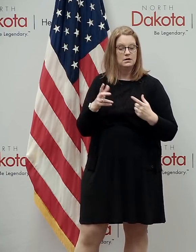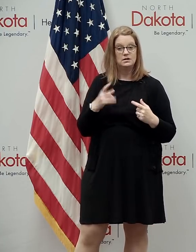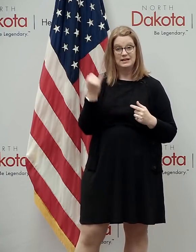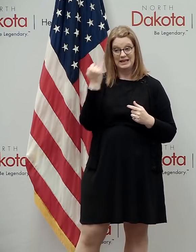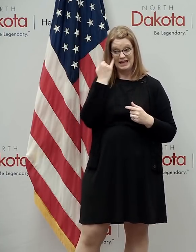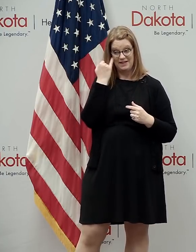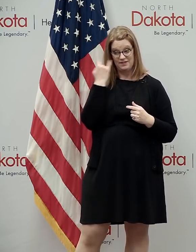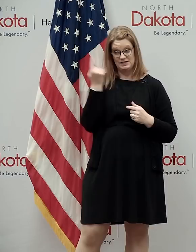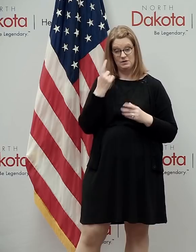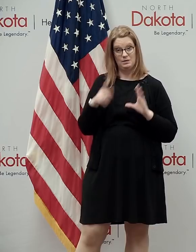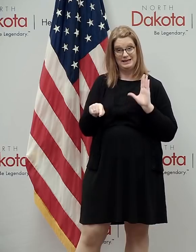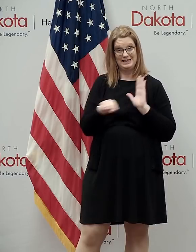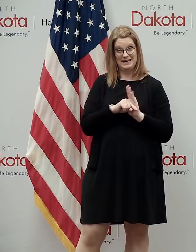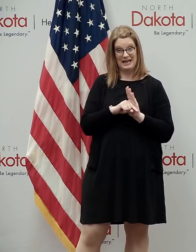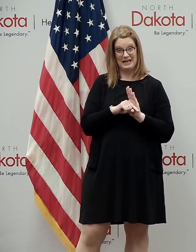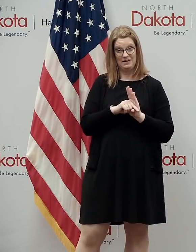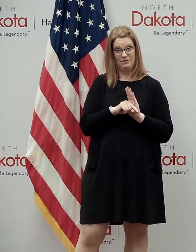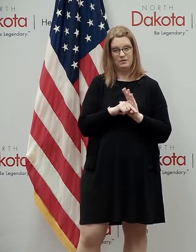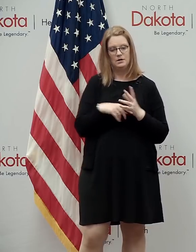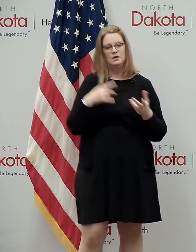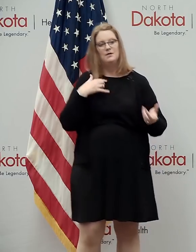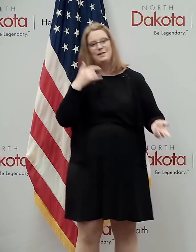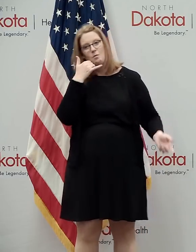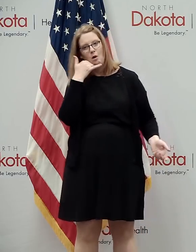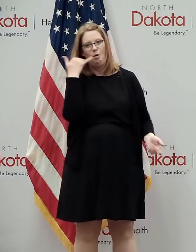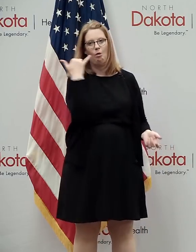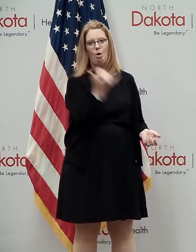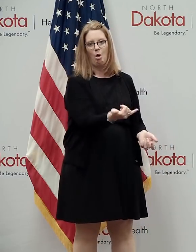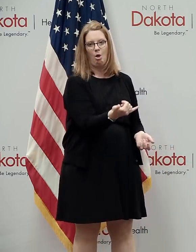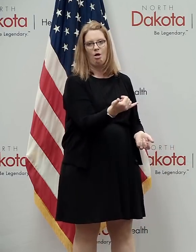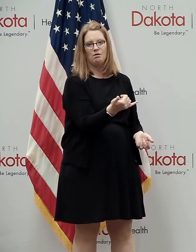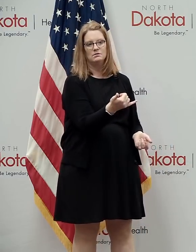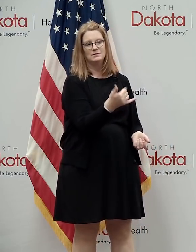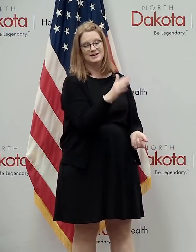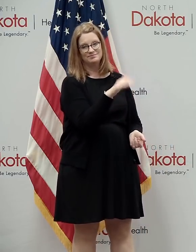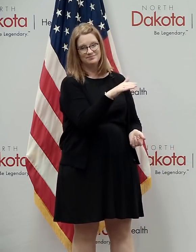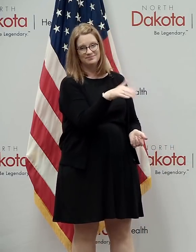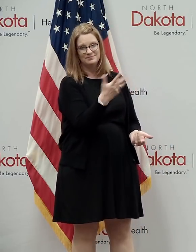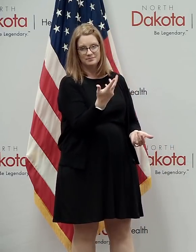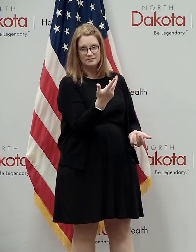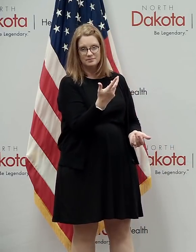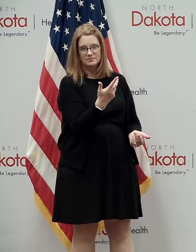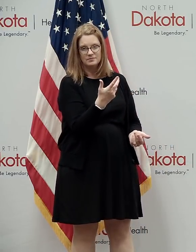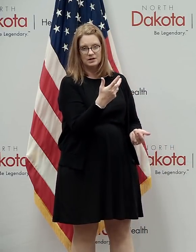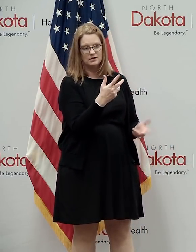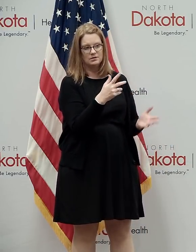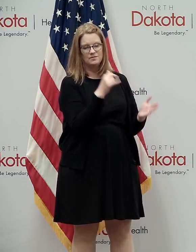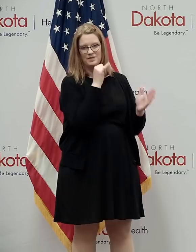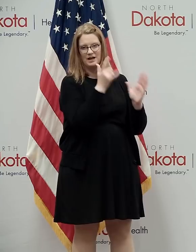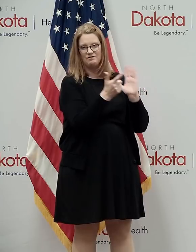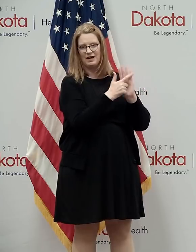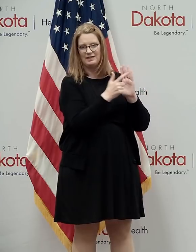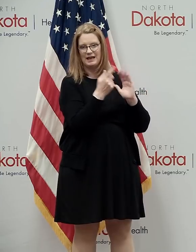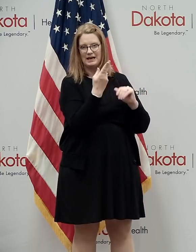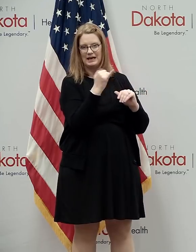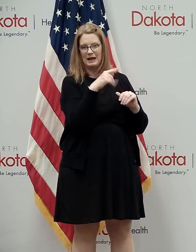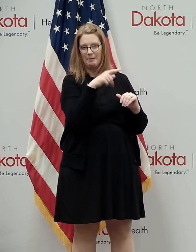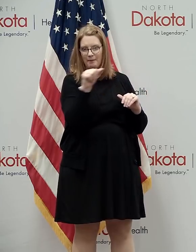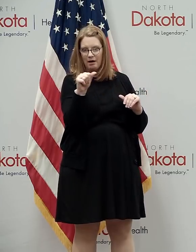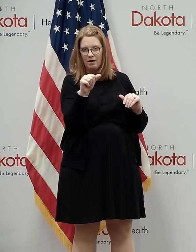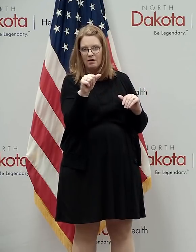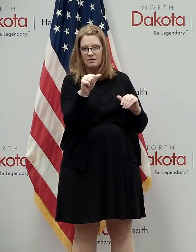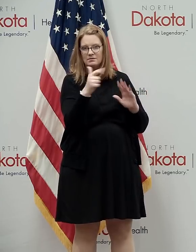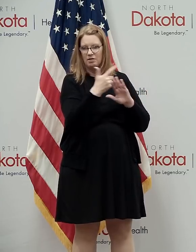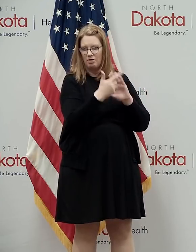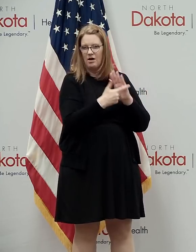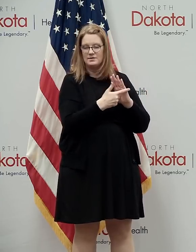back negative, that they wanted to call that person and make sure that for not violating any HIPAA laws or anything like that, that they were